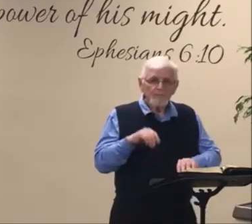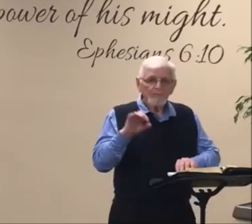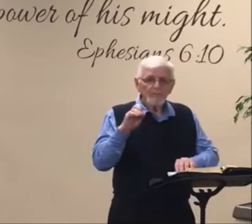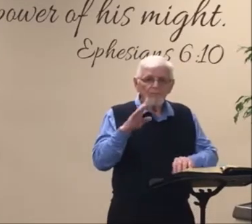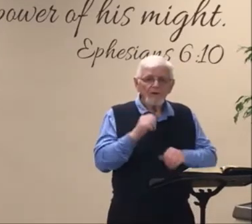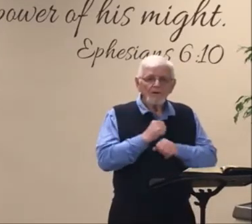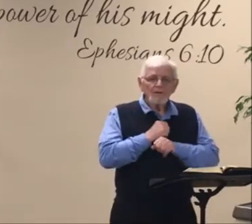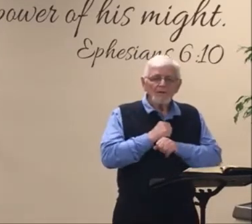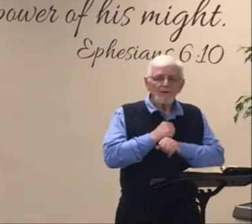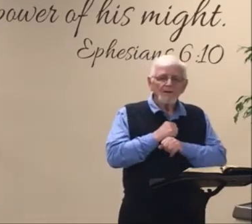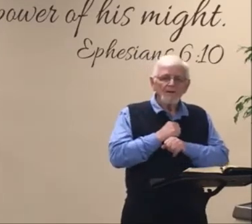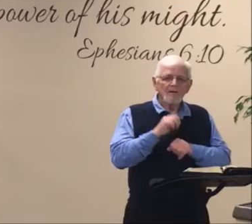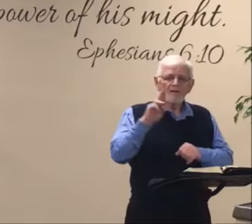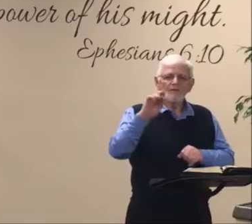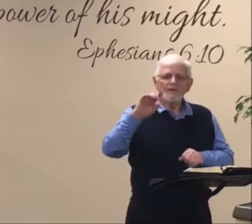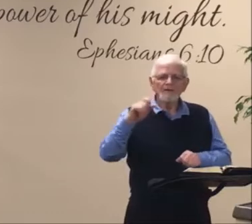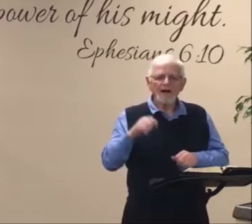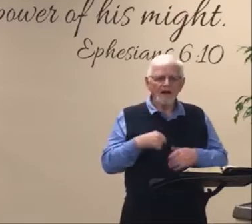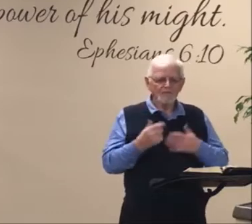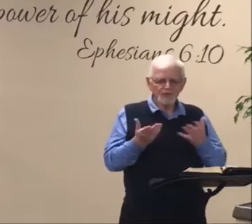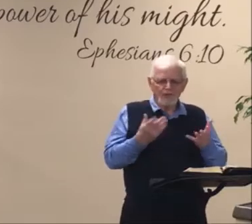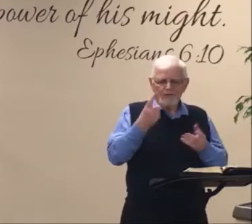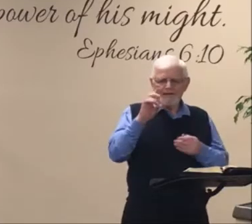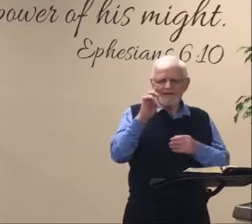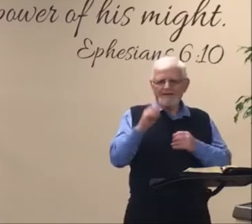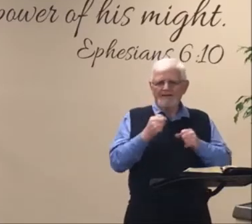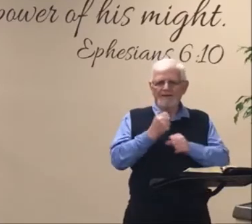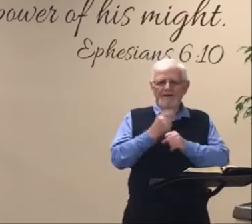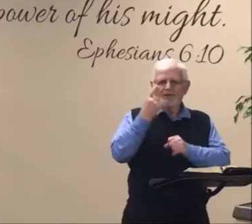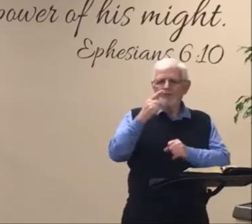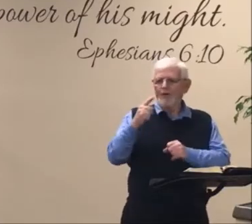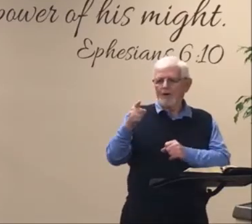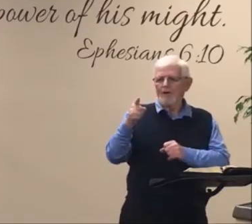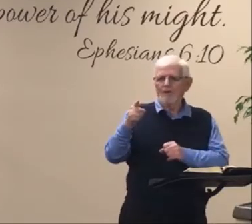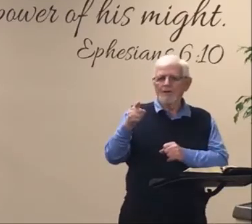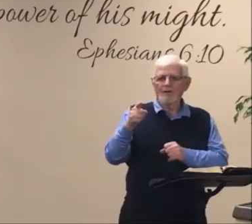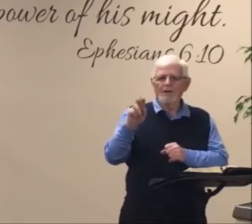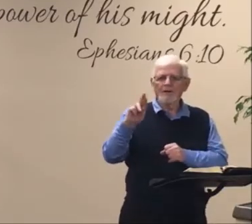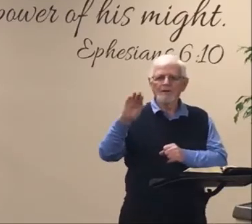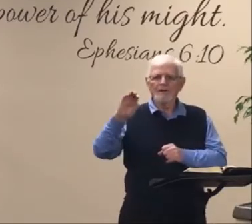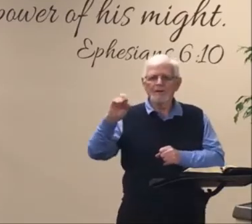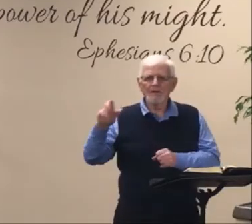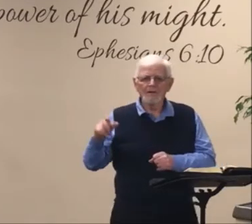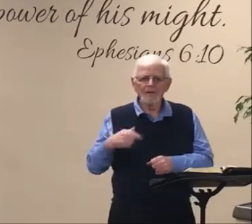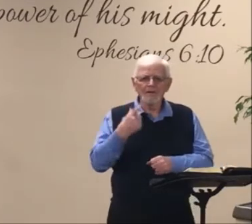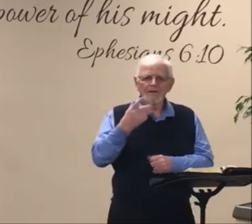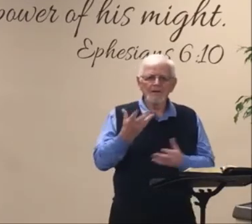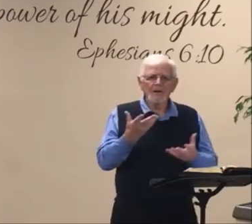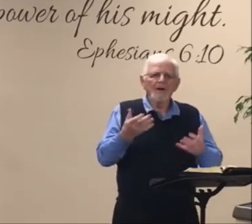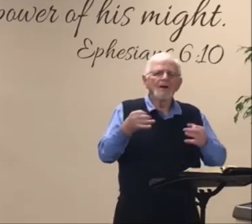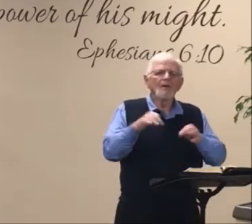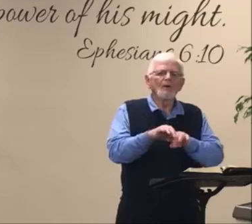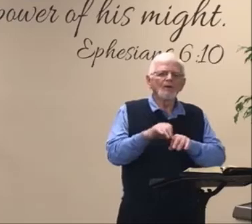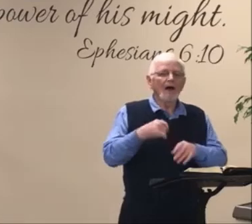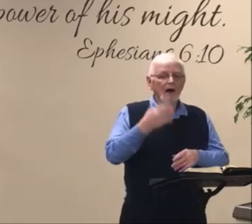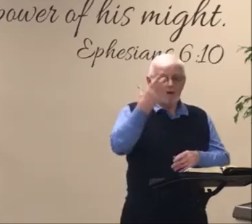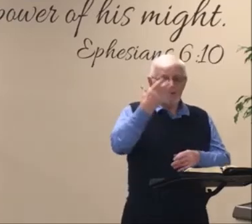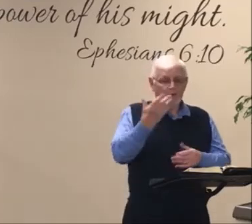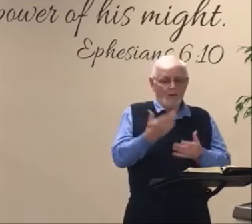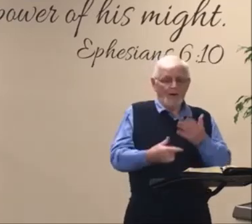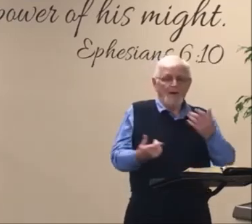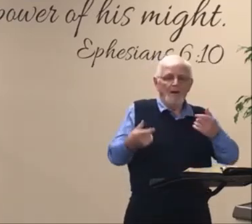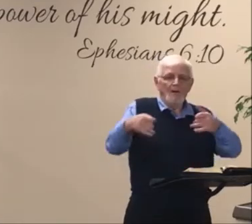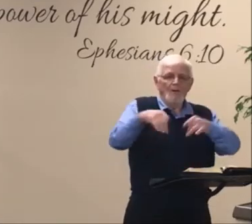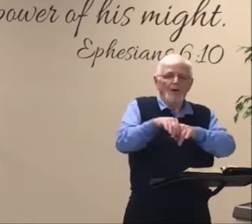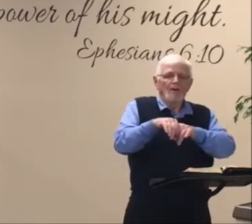thee 7 years for Rachel, thy younger daughter. Jacob says, I'll tell you what I'm worth. I know what I'm worth. This is what I'm